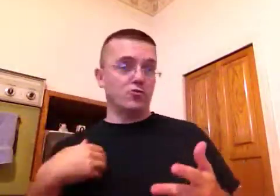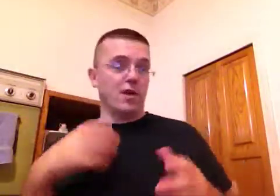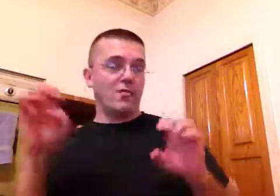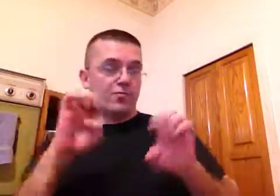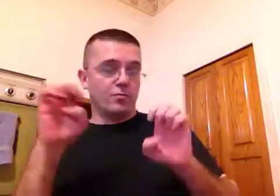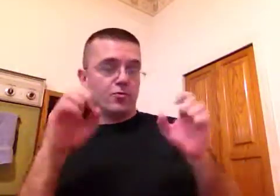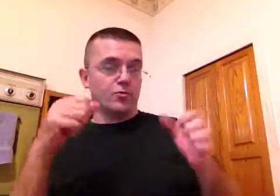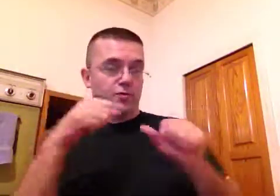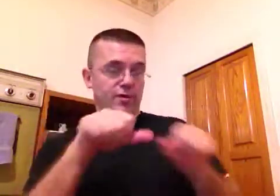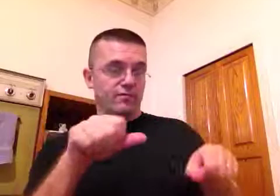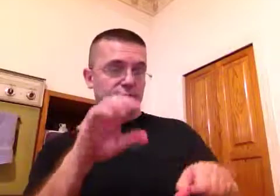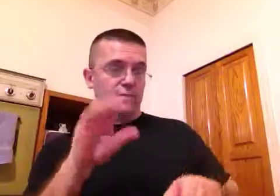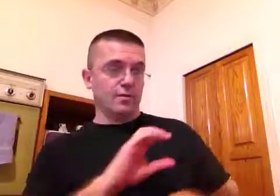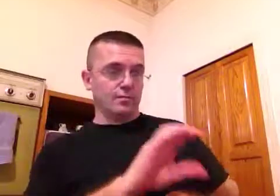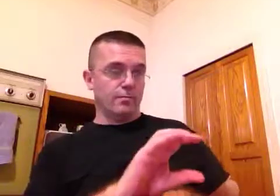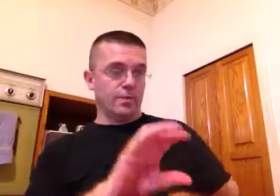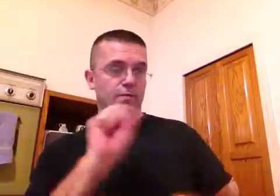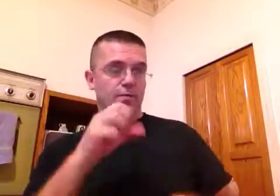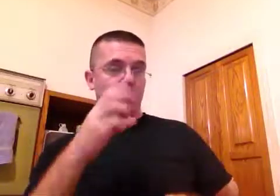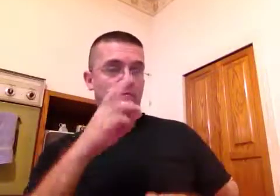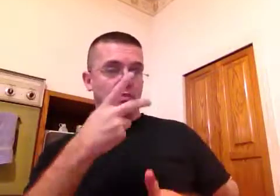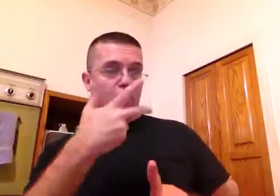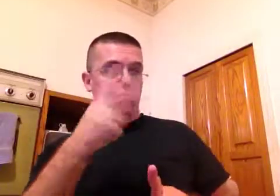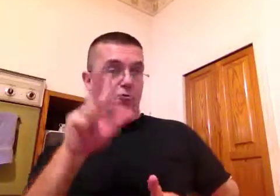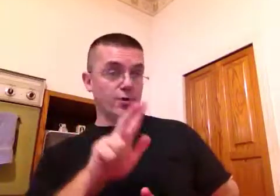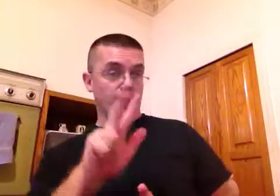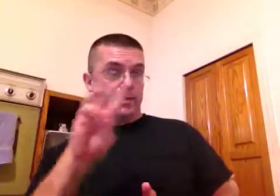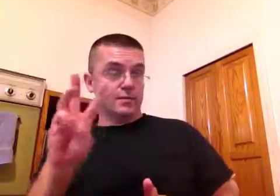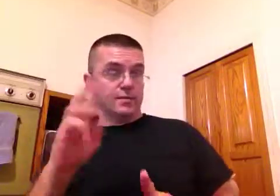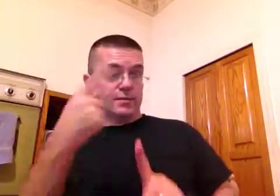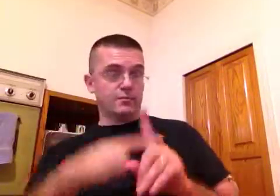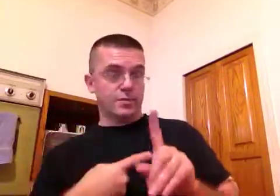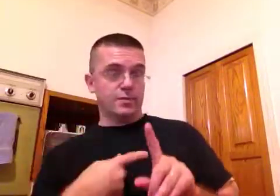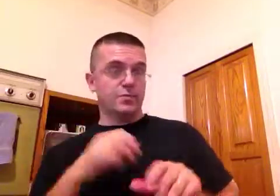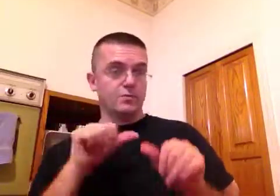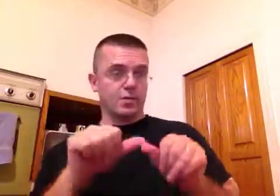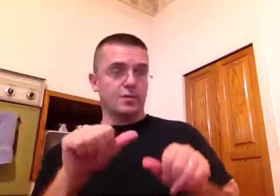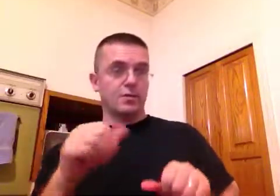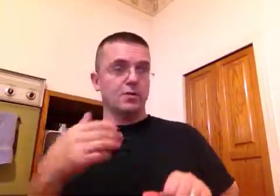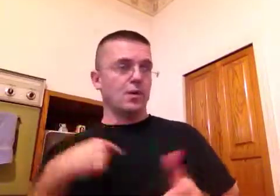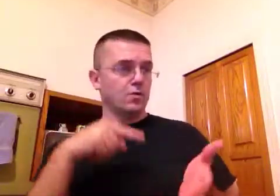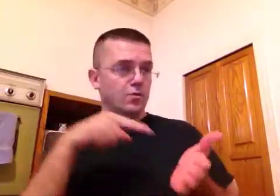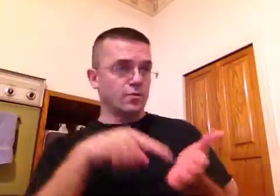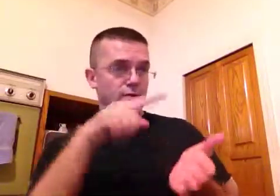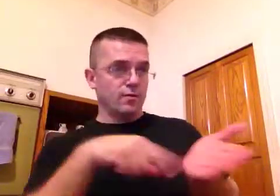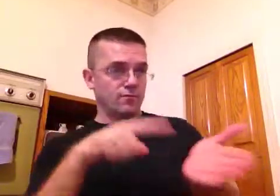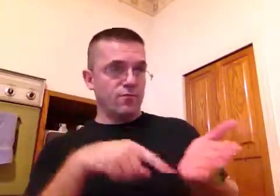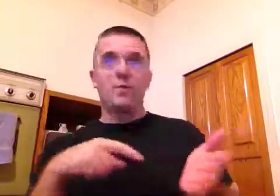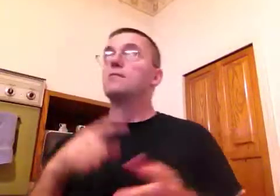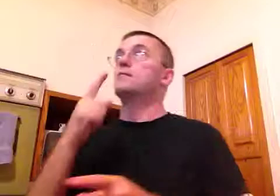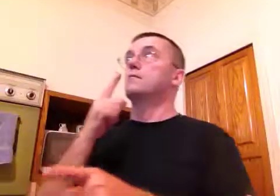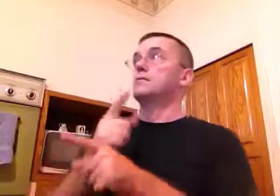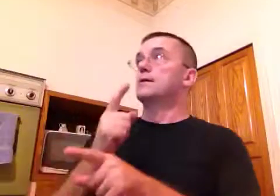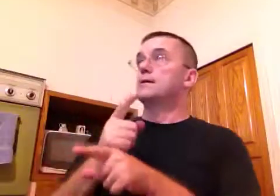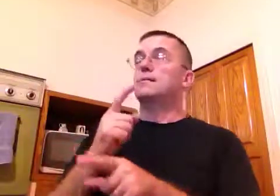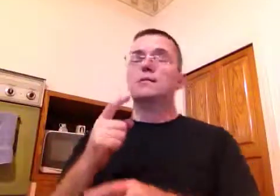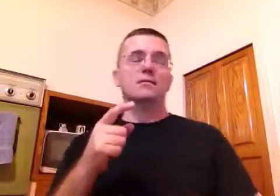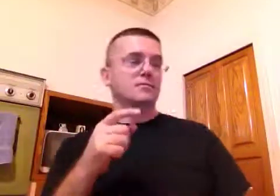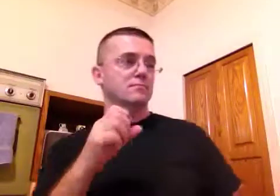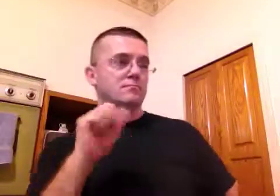home. You're debt-free. Try to make a little money off of it. You're debt-free. Right. Is your home paid for? It is. Good.